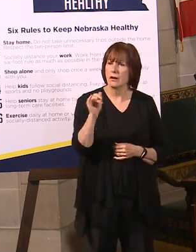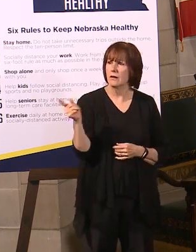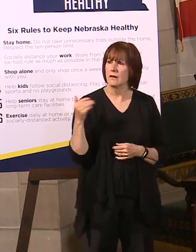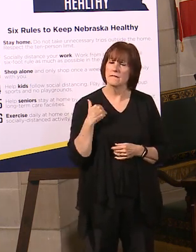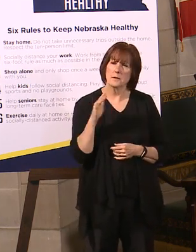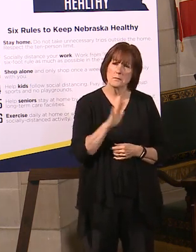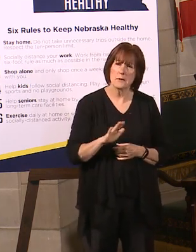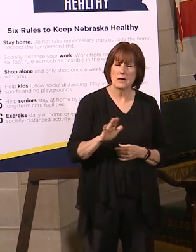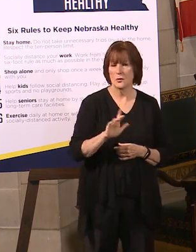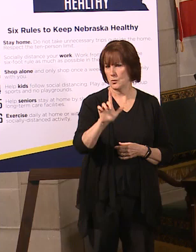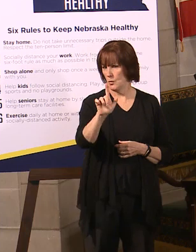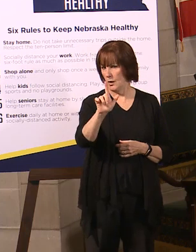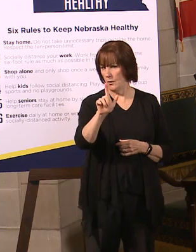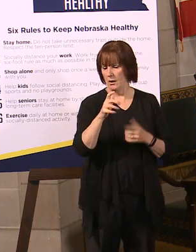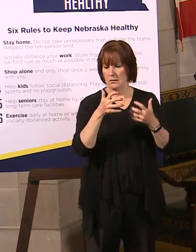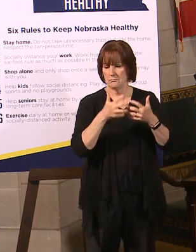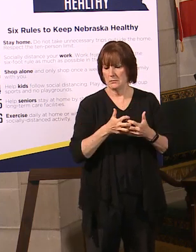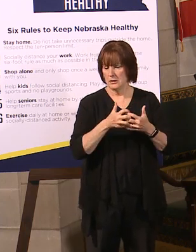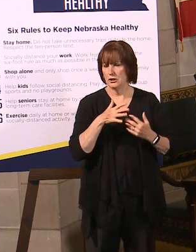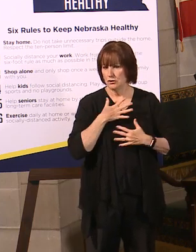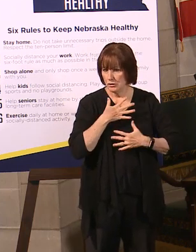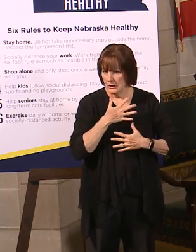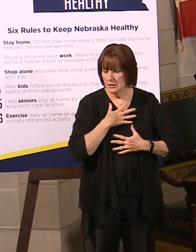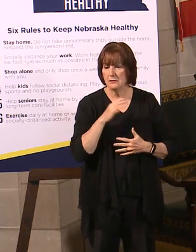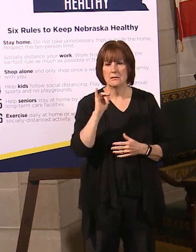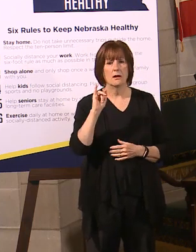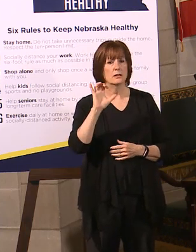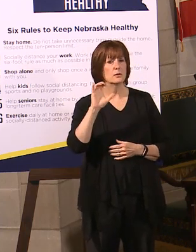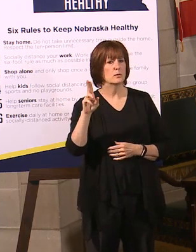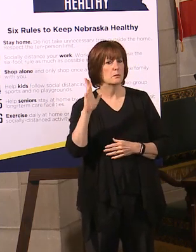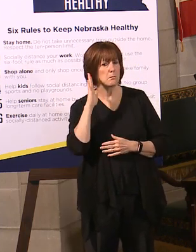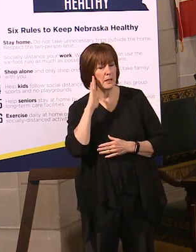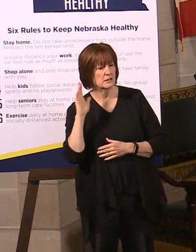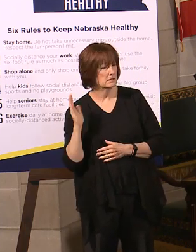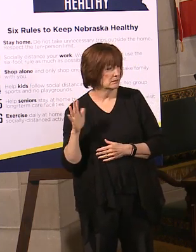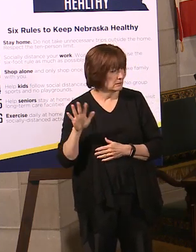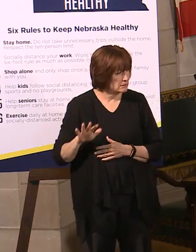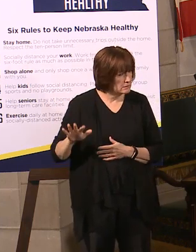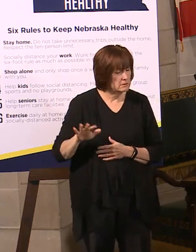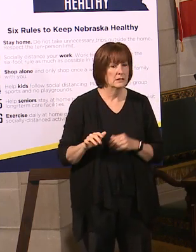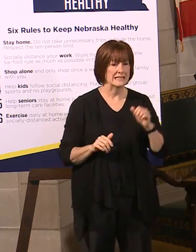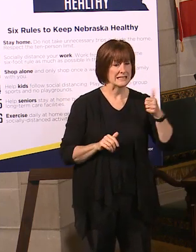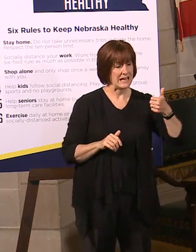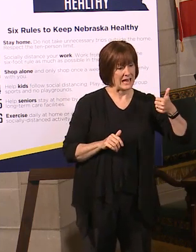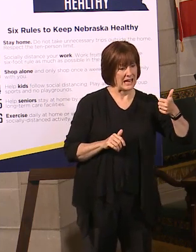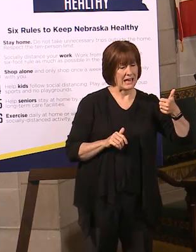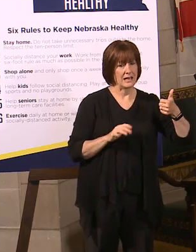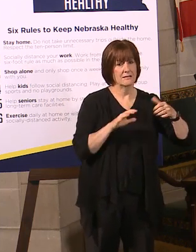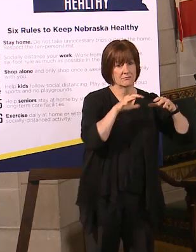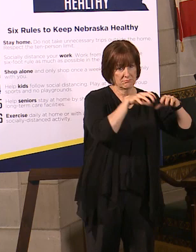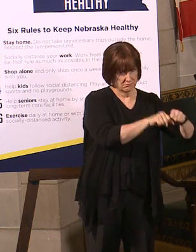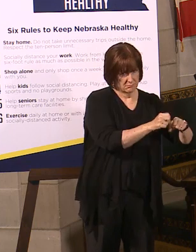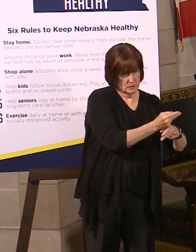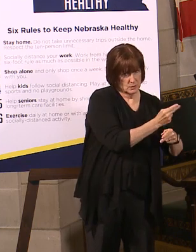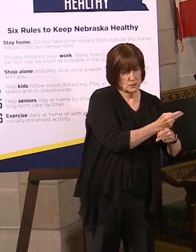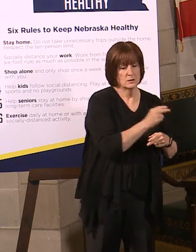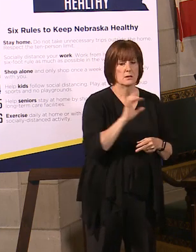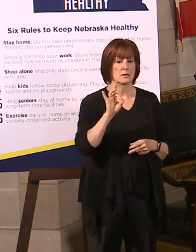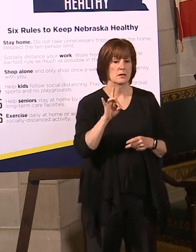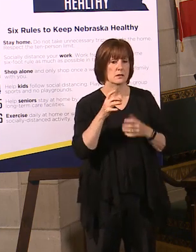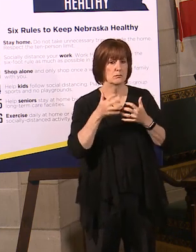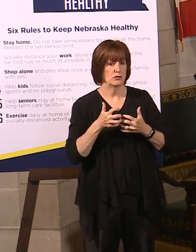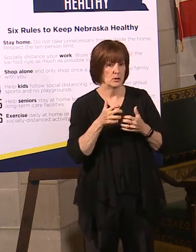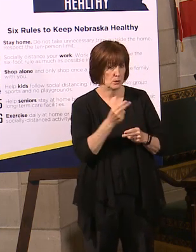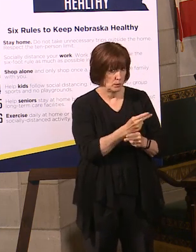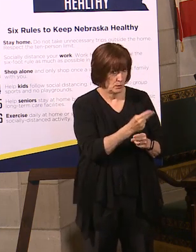about 21 ventilators. They've got 16 ICU beds. I think right now they've only got 10 of those ICU beds are being used, 8 ventilators being used,